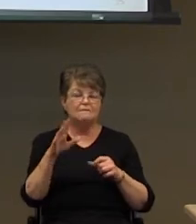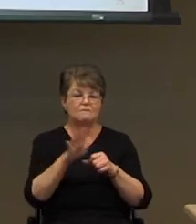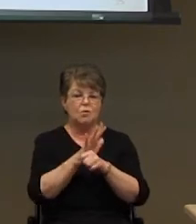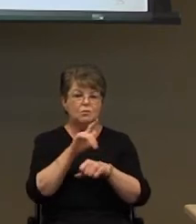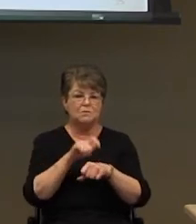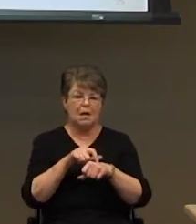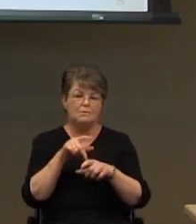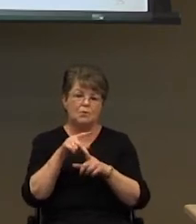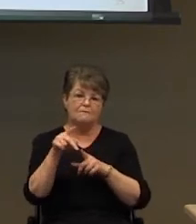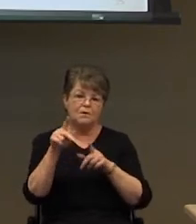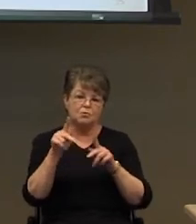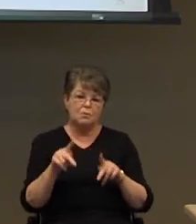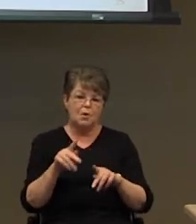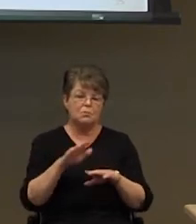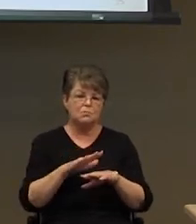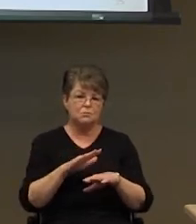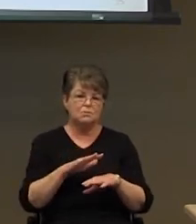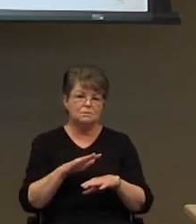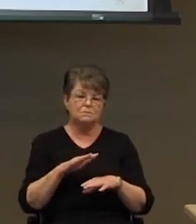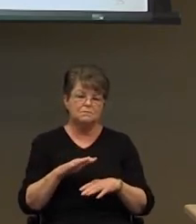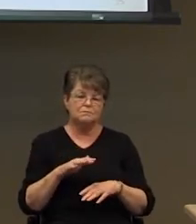professional on board.